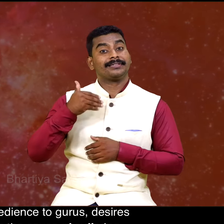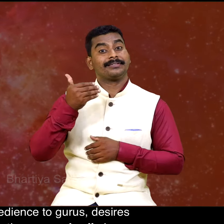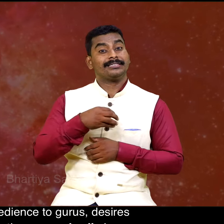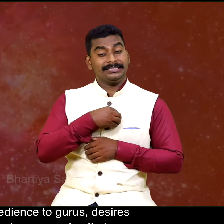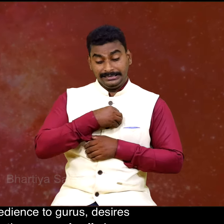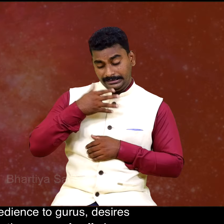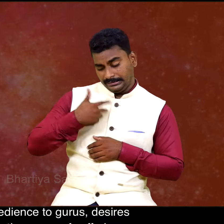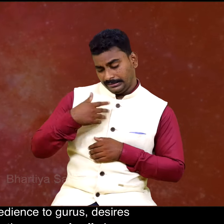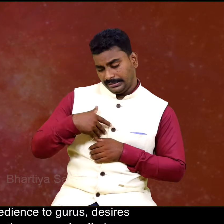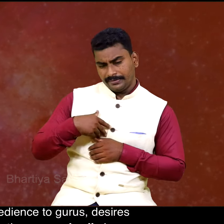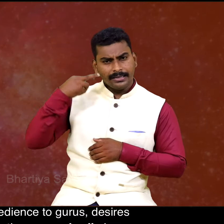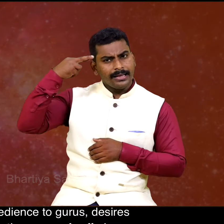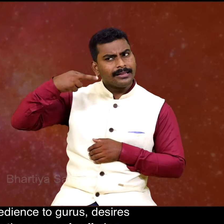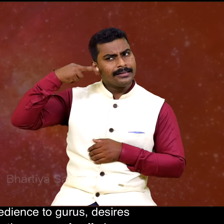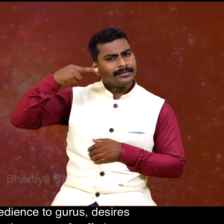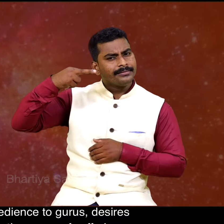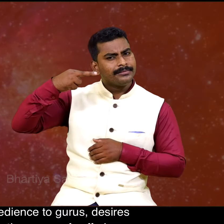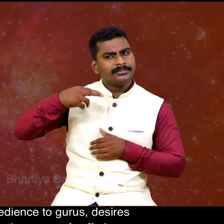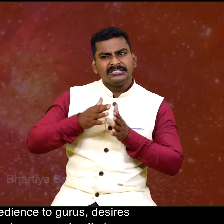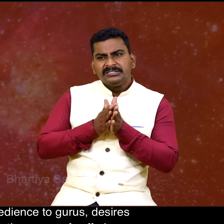desire as the cause of suffering,